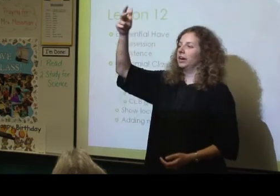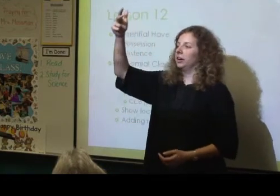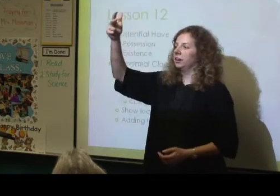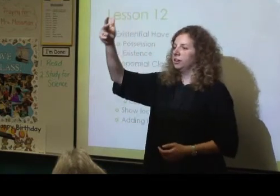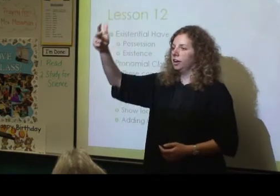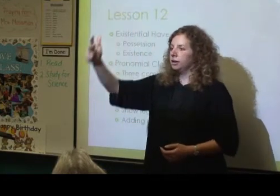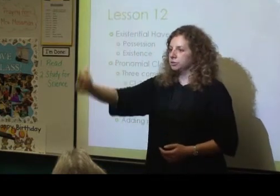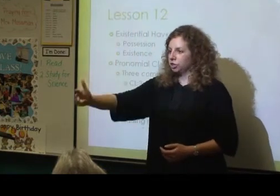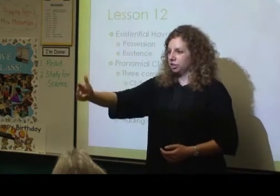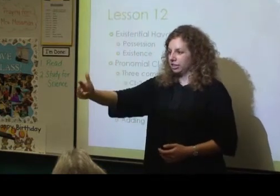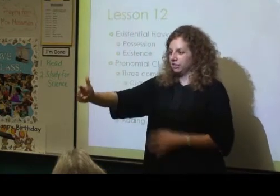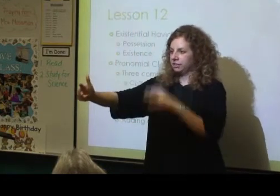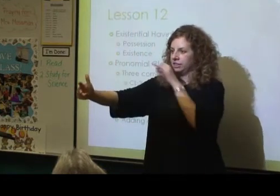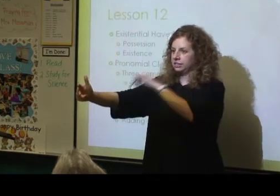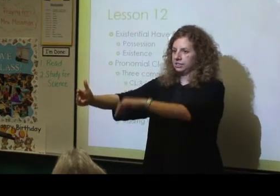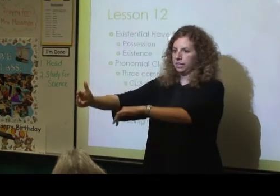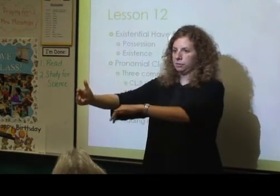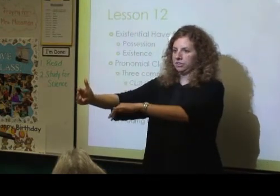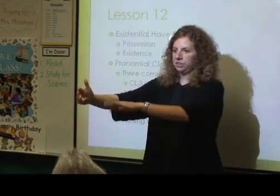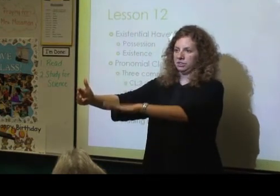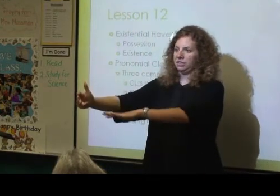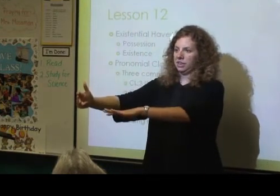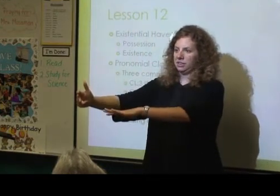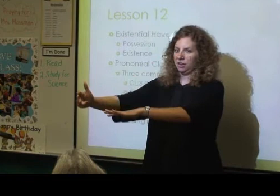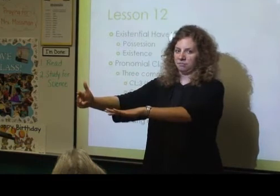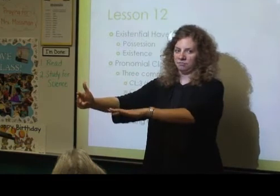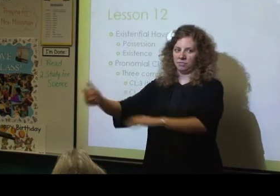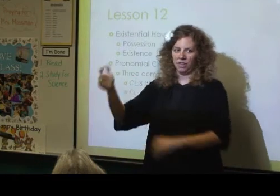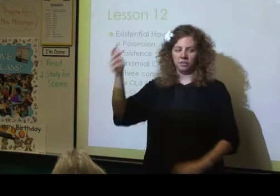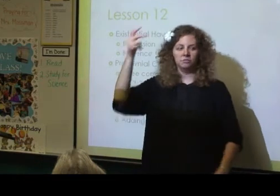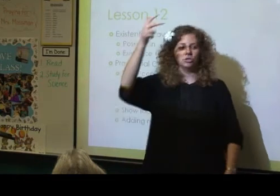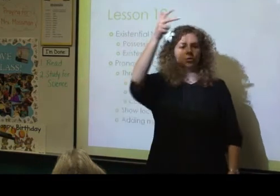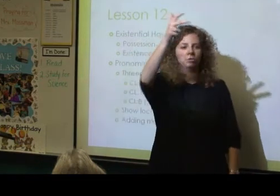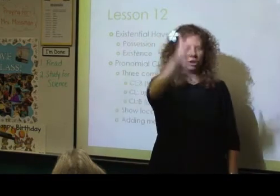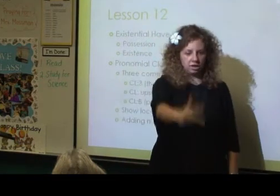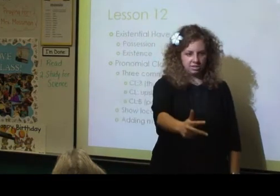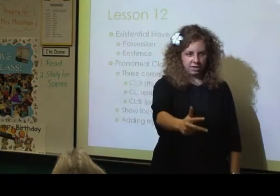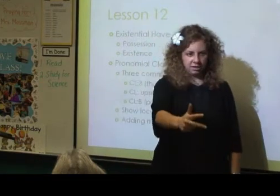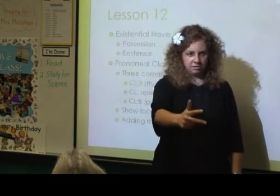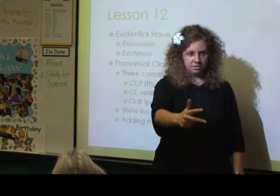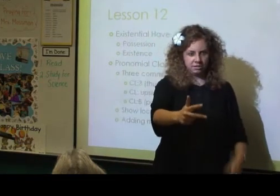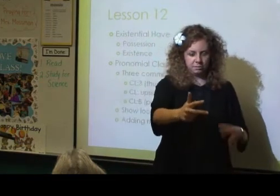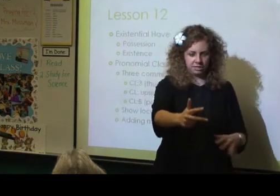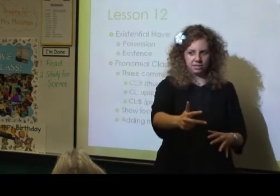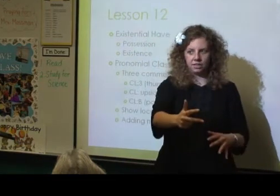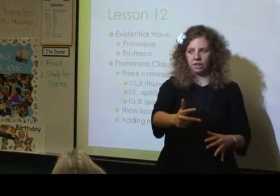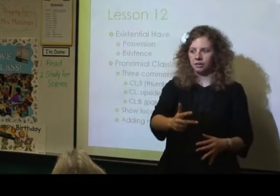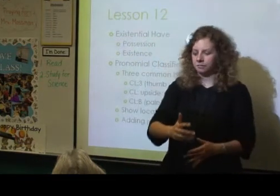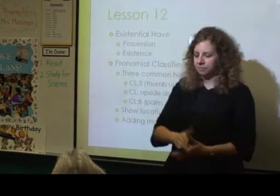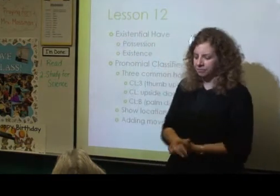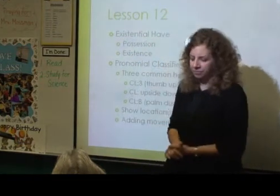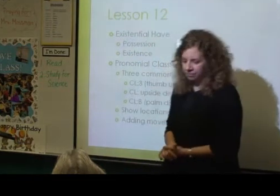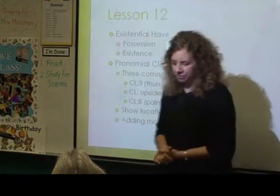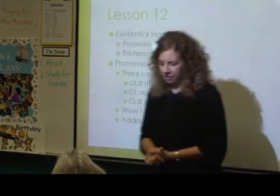where I'm starting, it's set up right there and staying there. Okay, so the car's there, it's being set there.